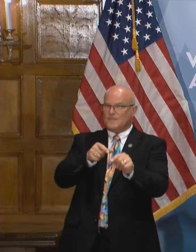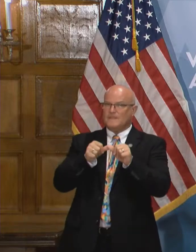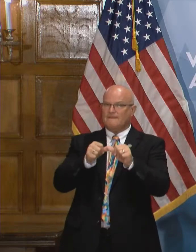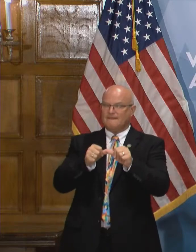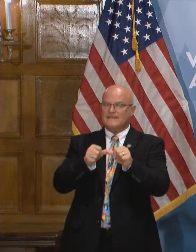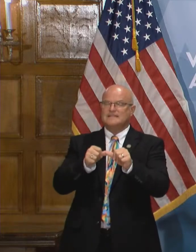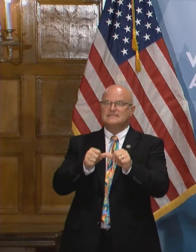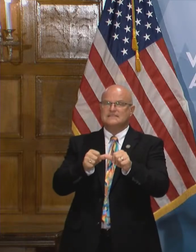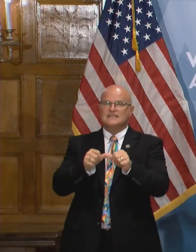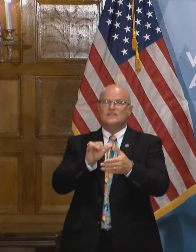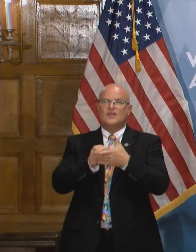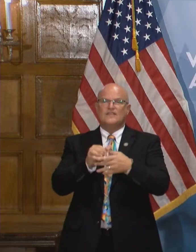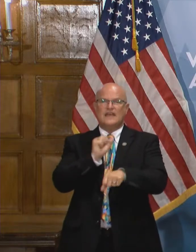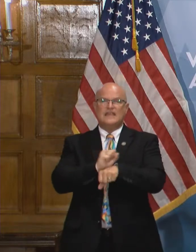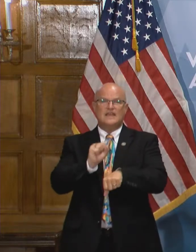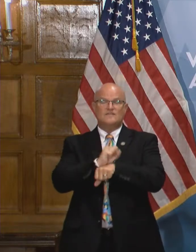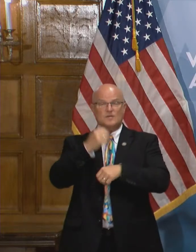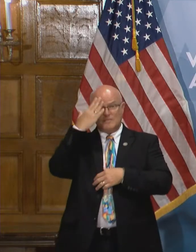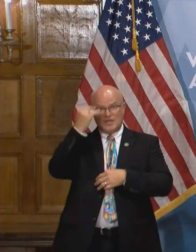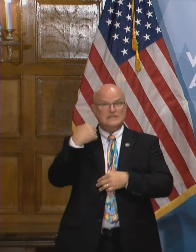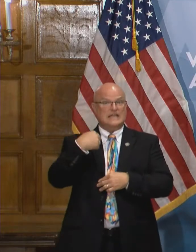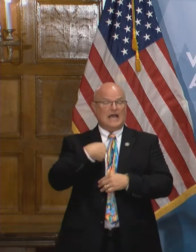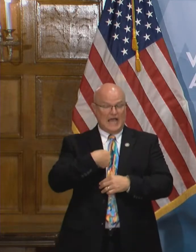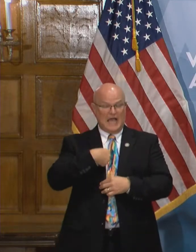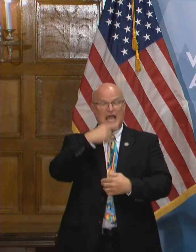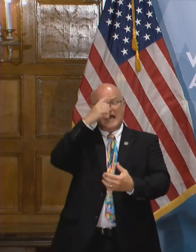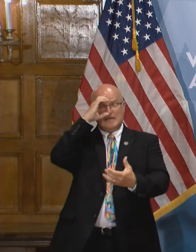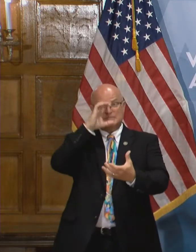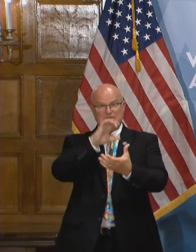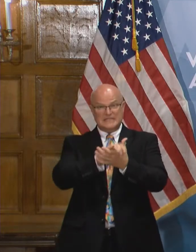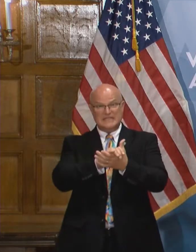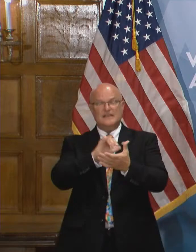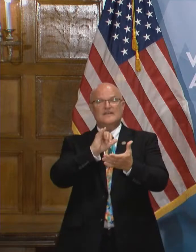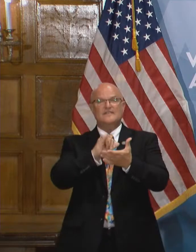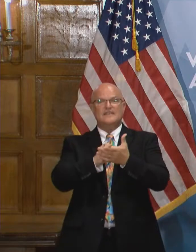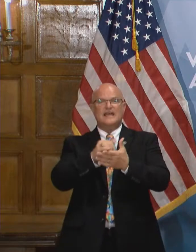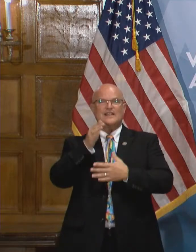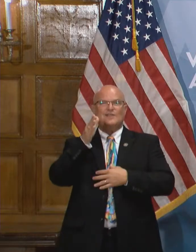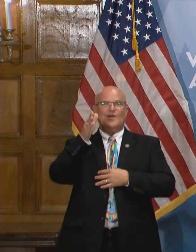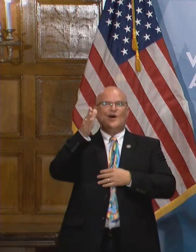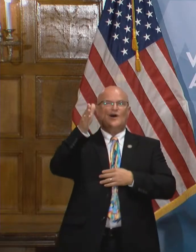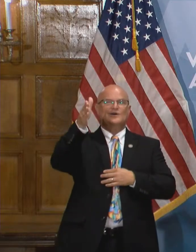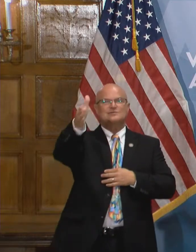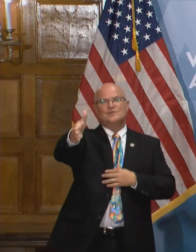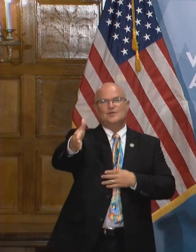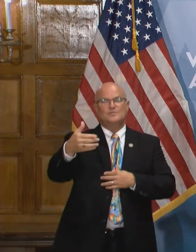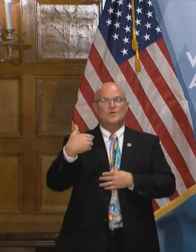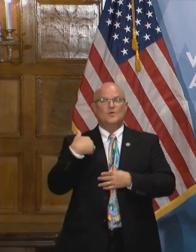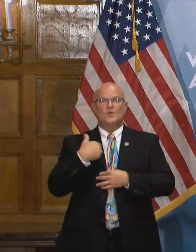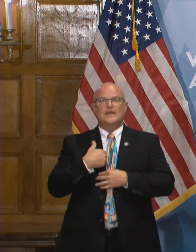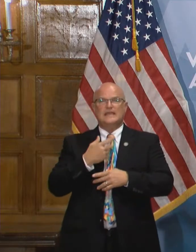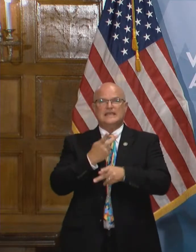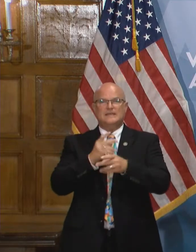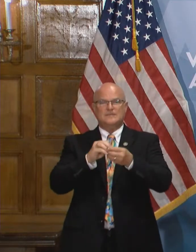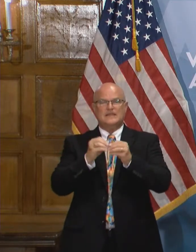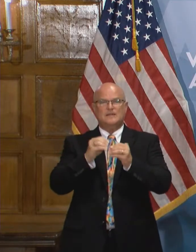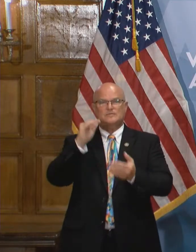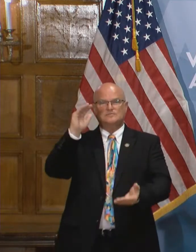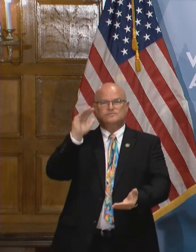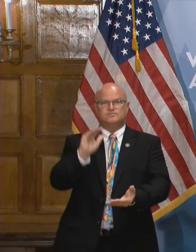continue that effort, because I do believe that is long-term the way we can get down and keep them down.